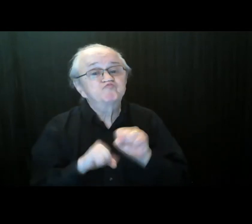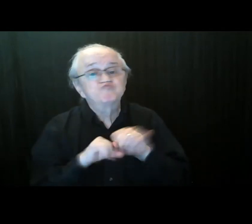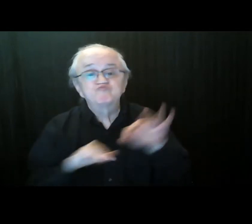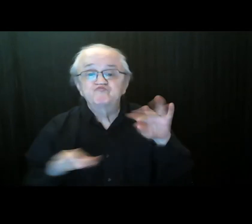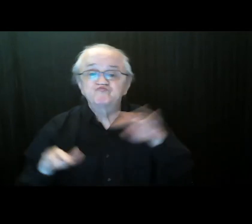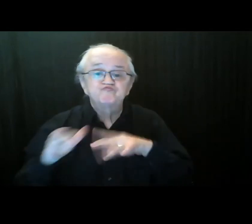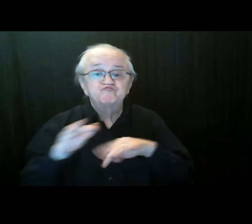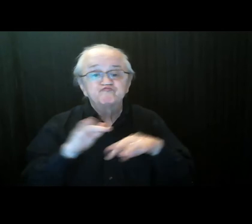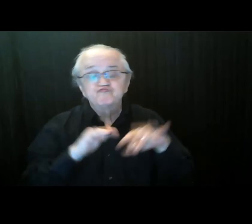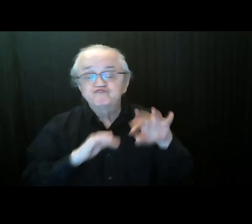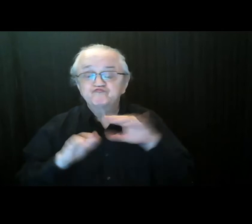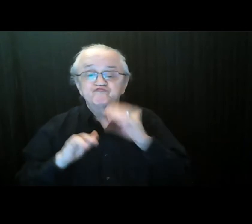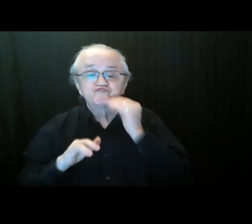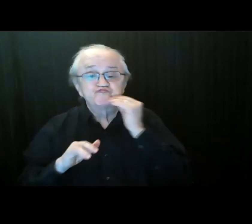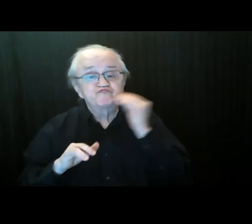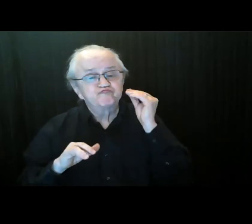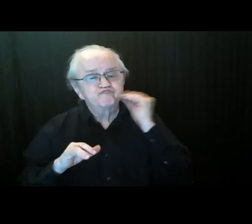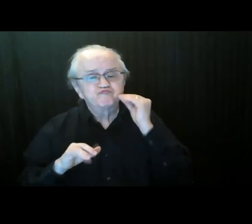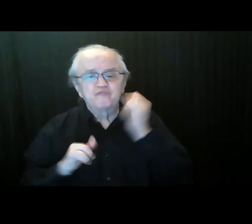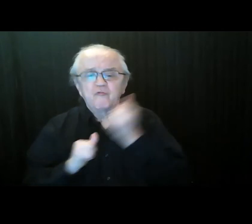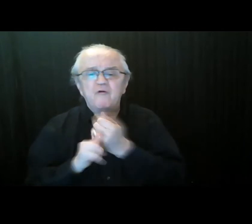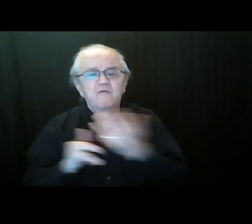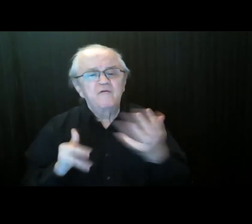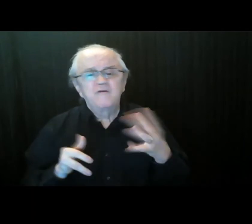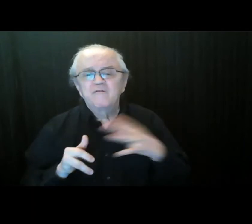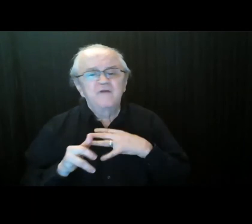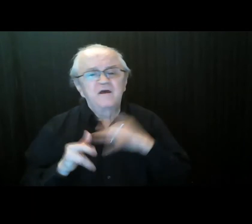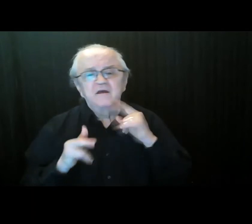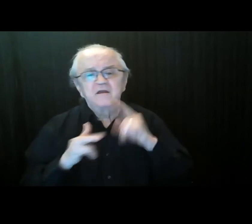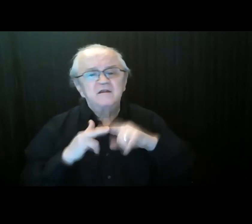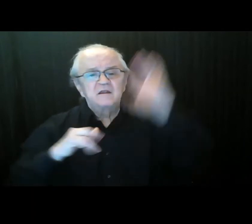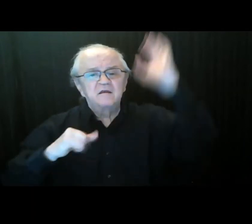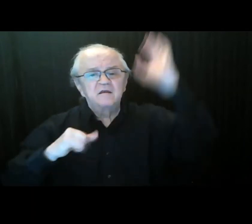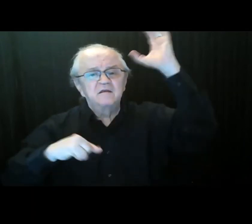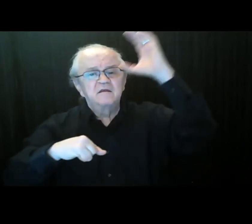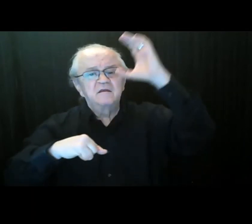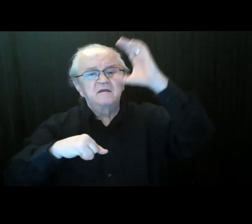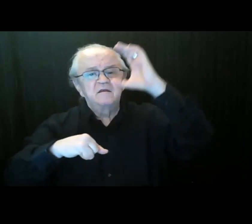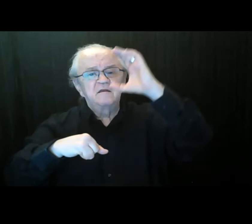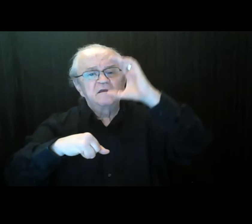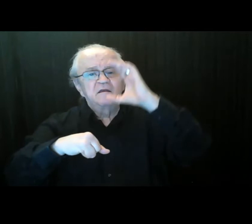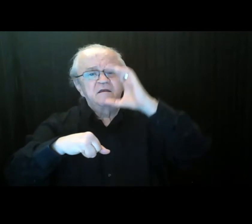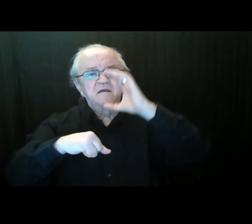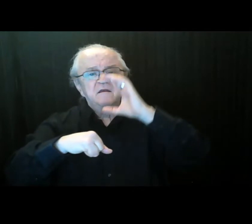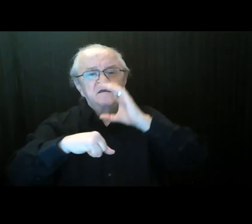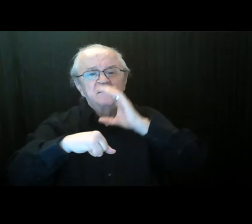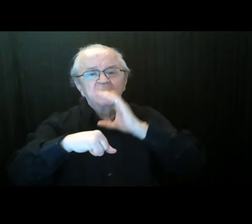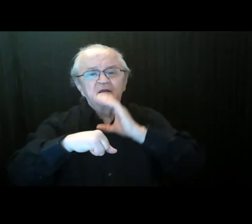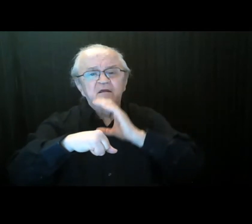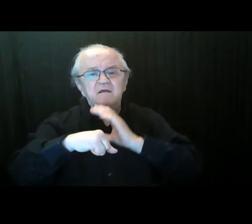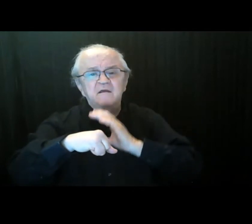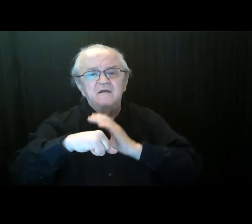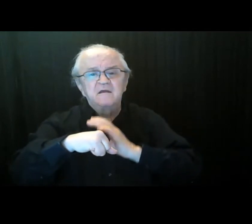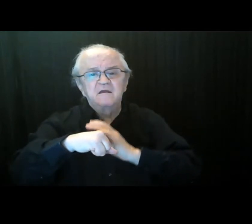puttered about and everything was just fine until the sun set, when Michael noticed that Laura was beginning to get a